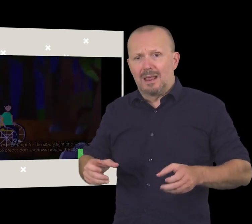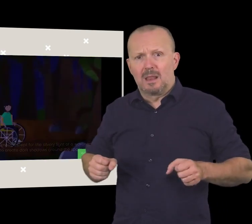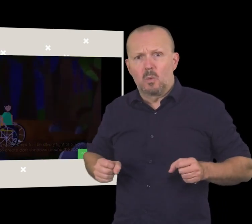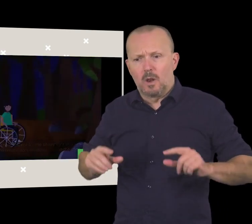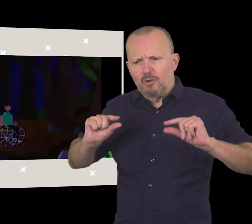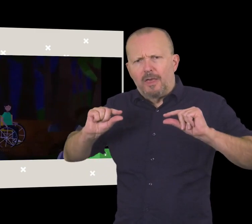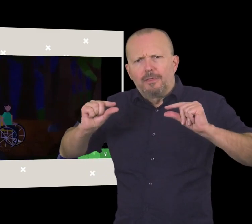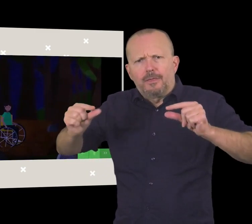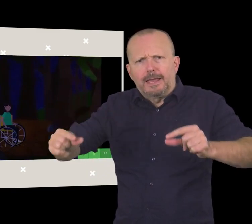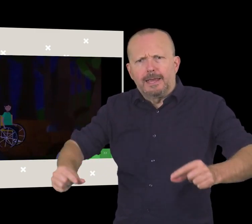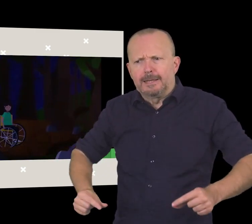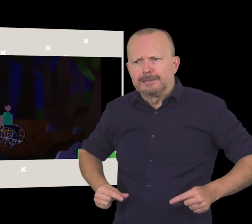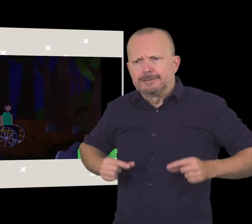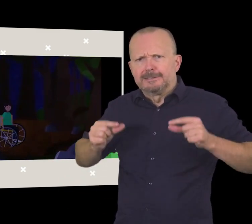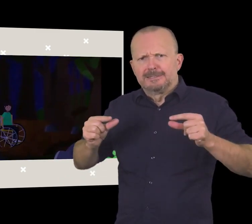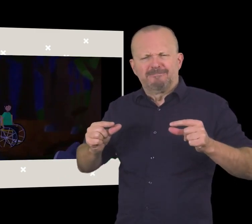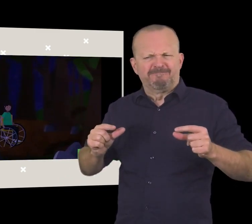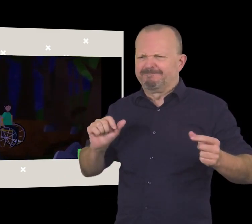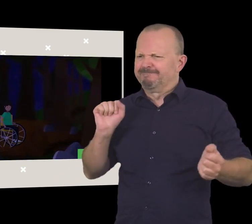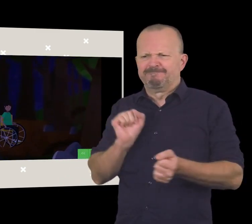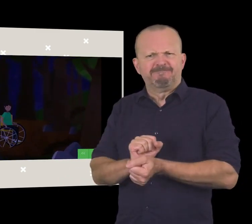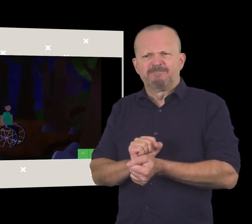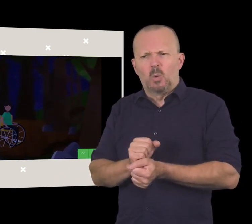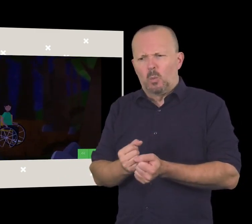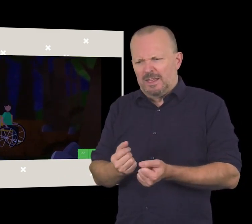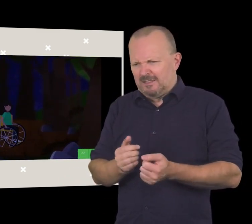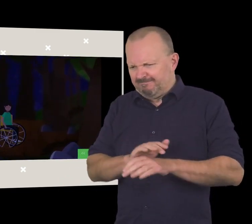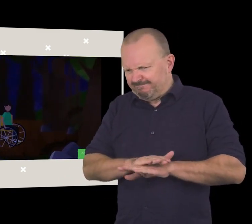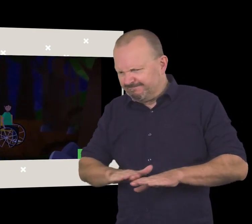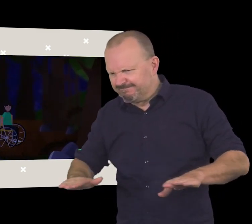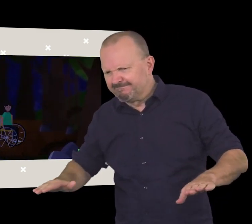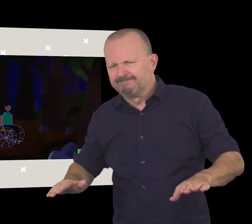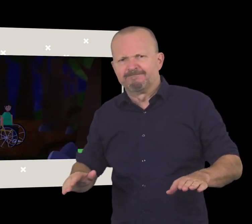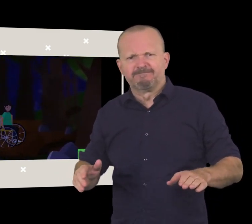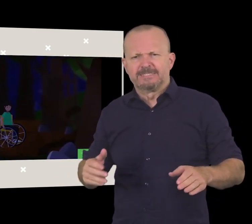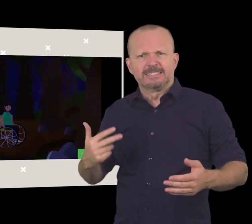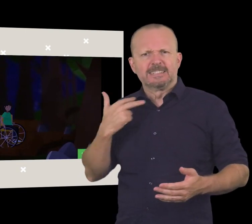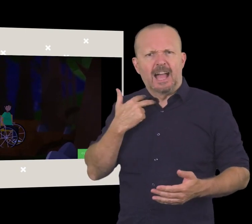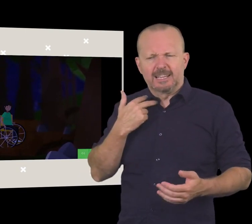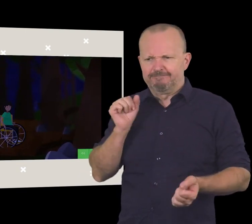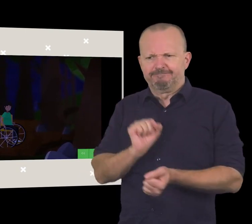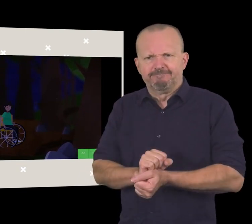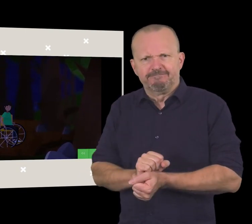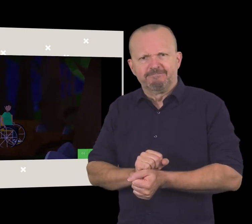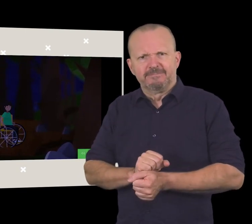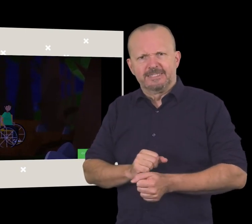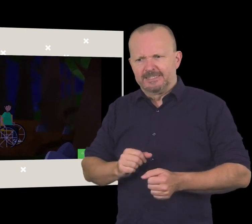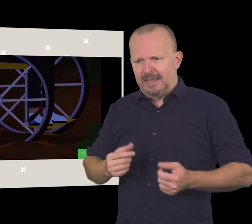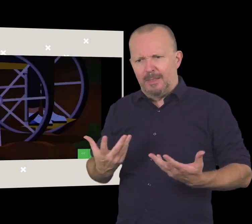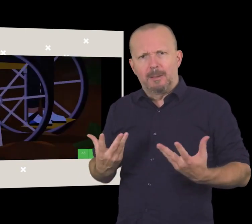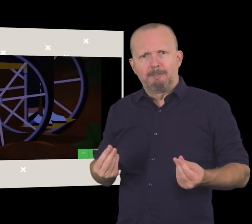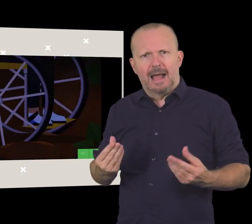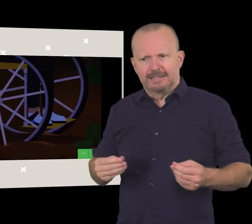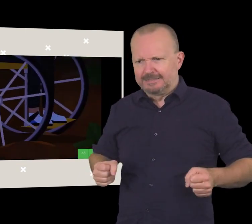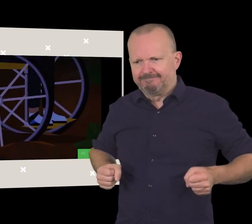exciting. Okay. The dainty and precious wheels of her chariot could not cope in the detritus of the dense forest, and it